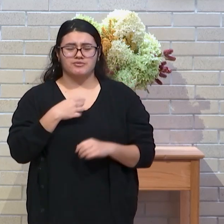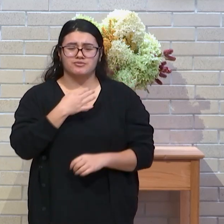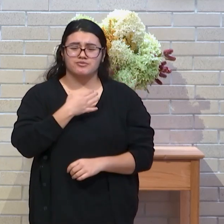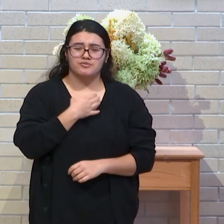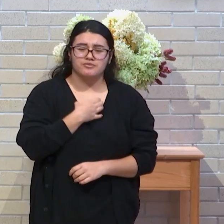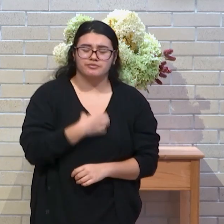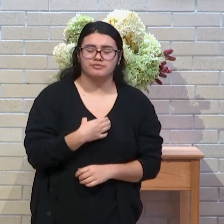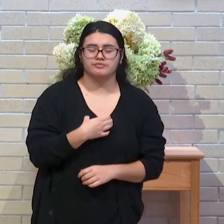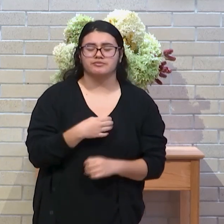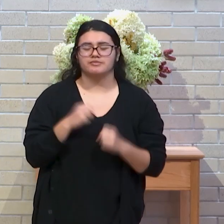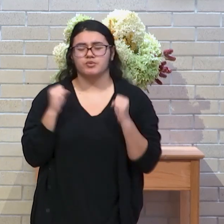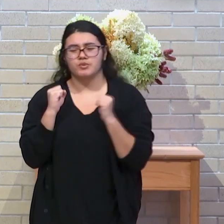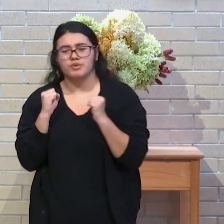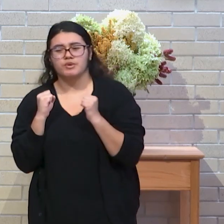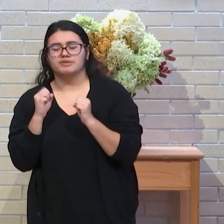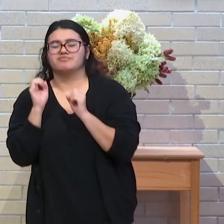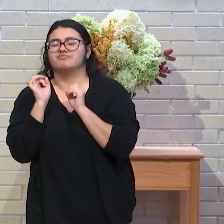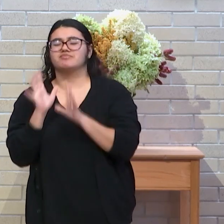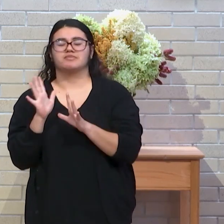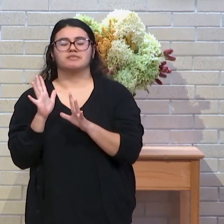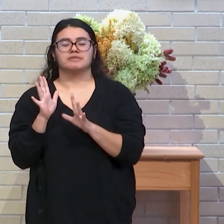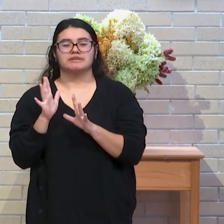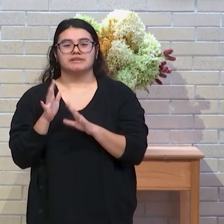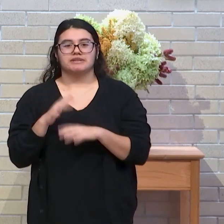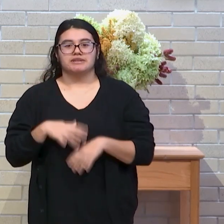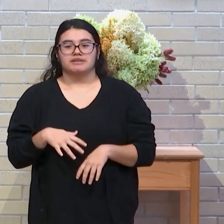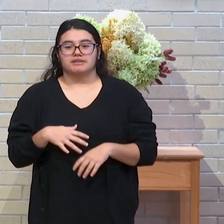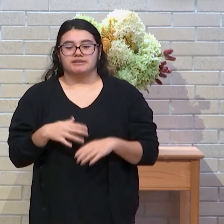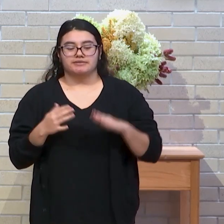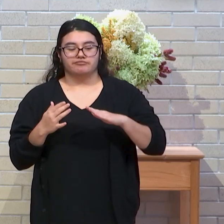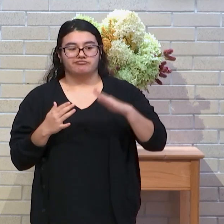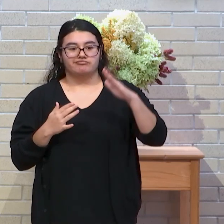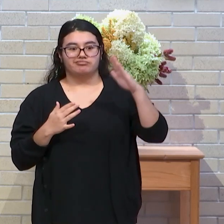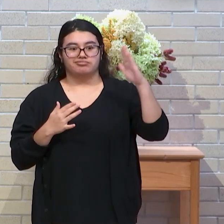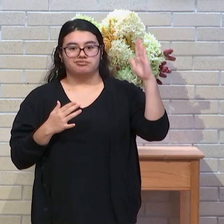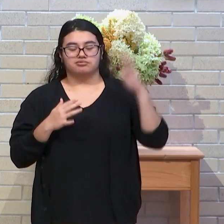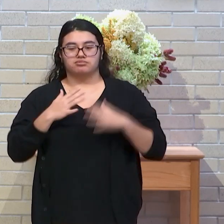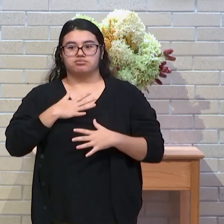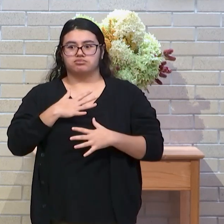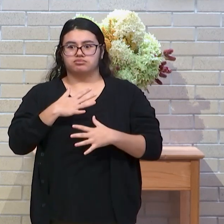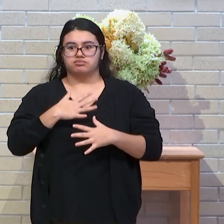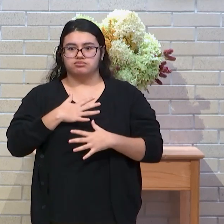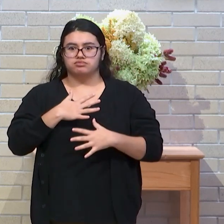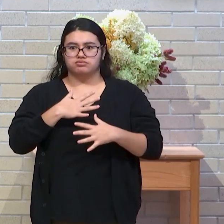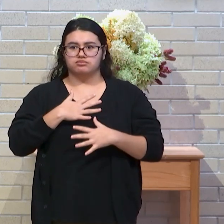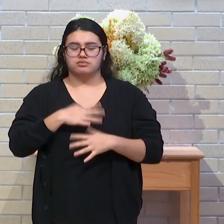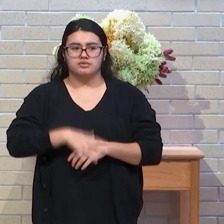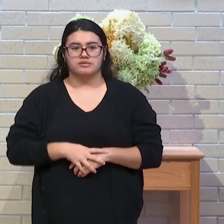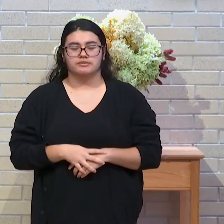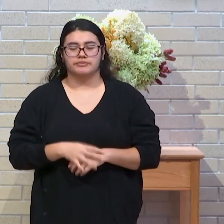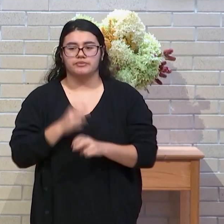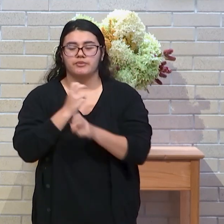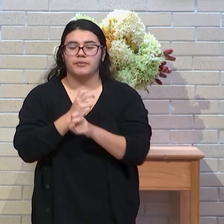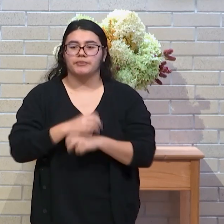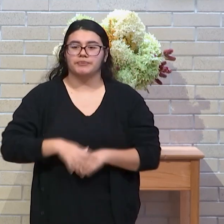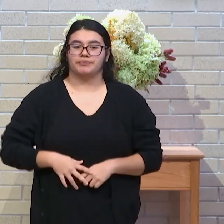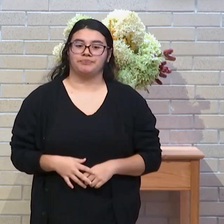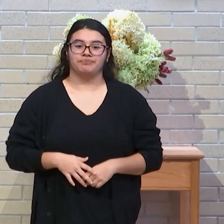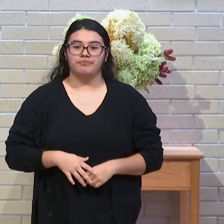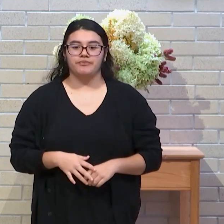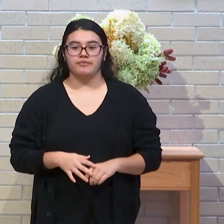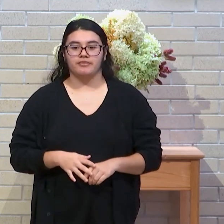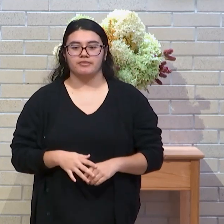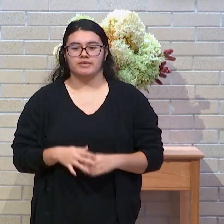hungry. The altitude was making it hard to breathe, and the rest of the way was very unclear. Through the